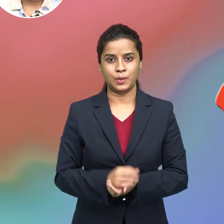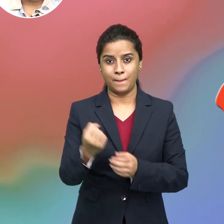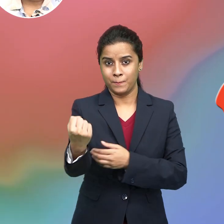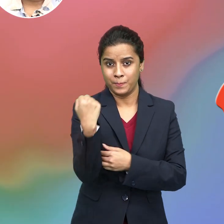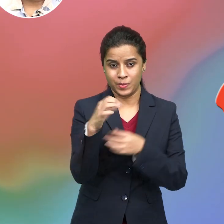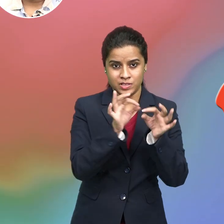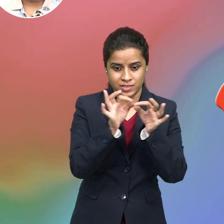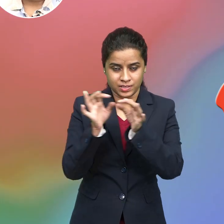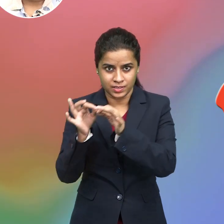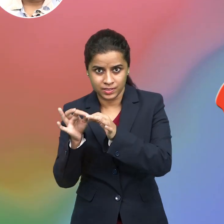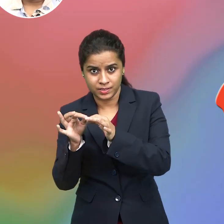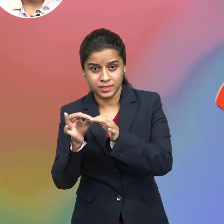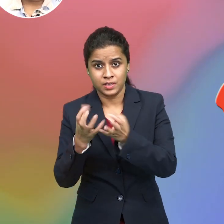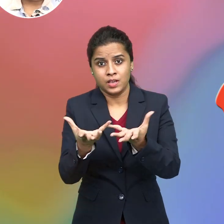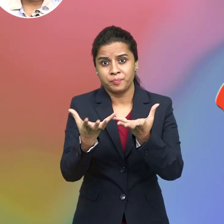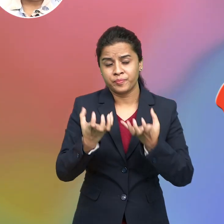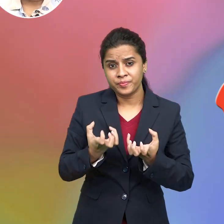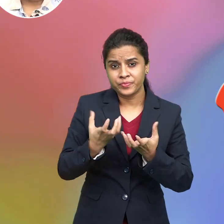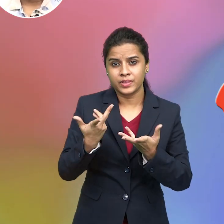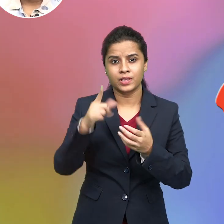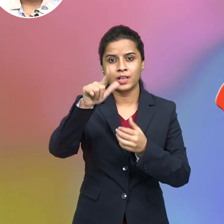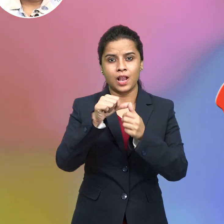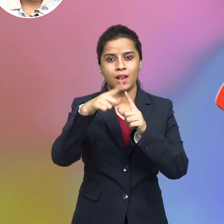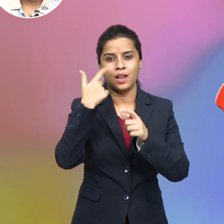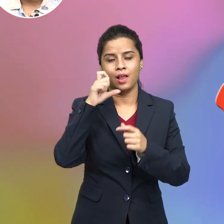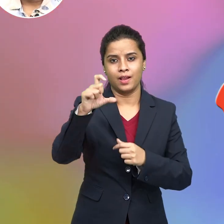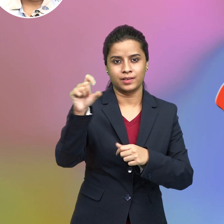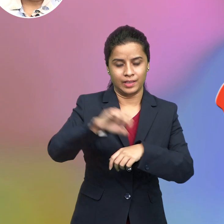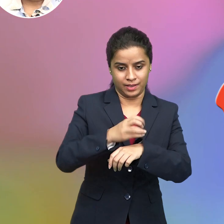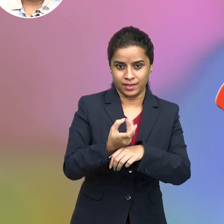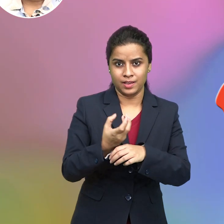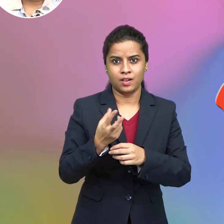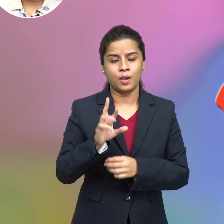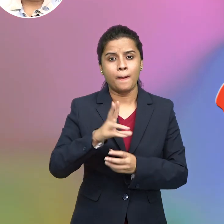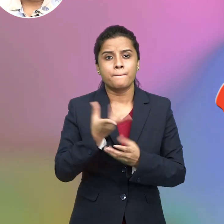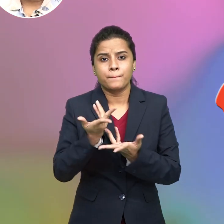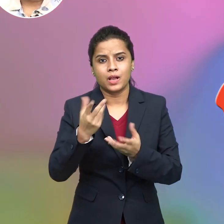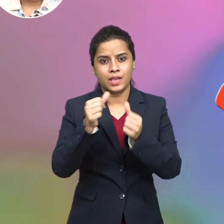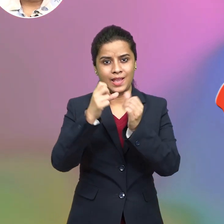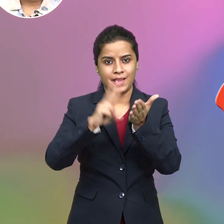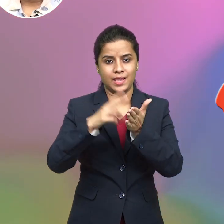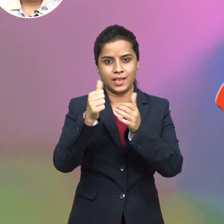cells accumulate lactic acid by anaerobic respiration.